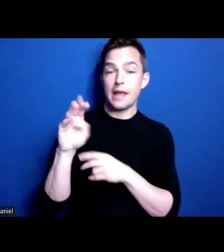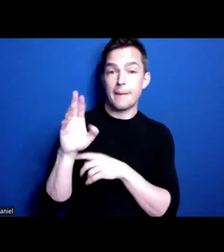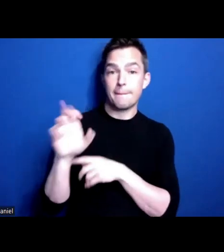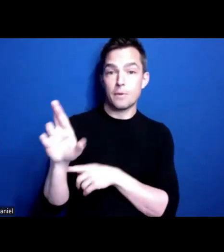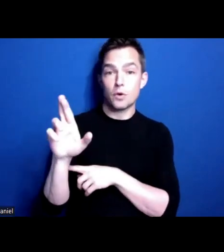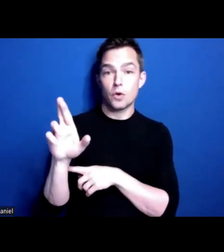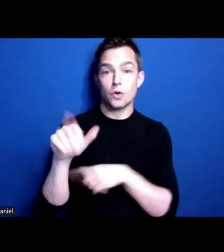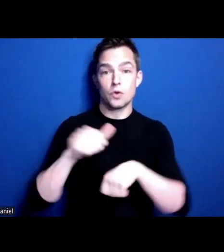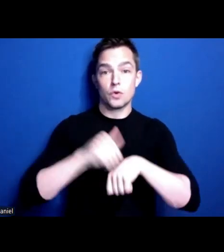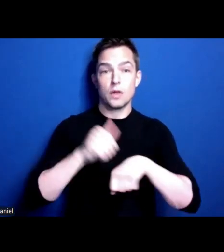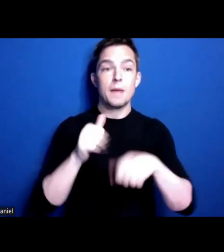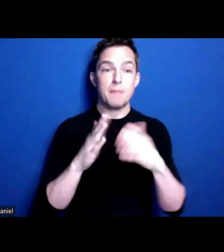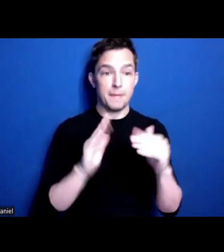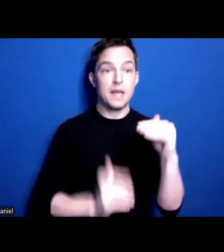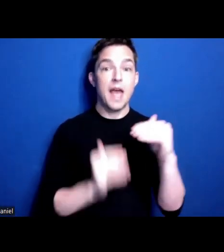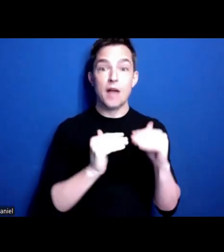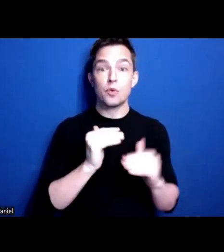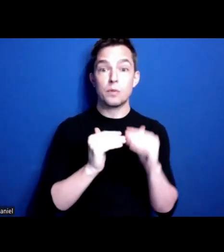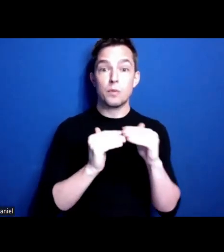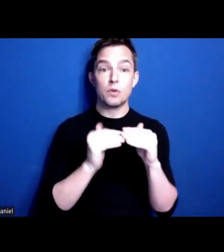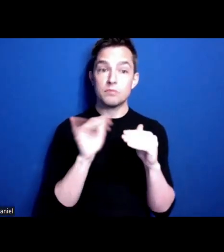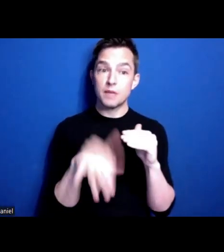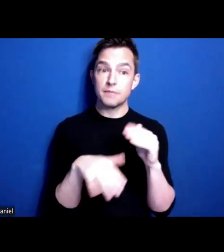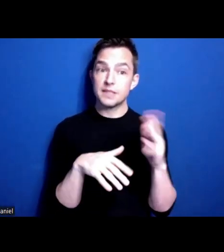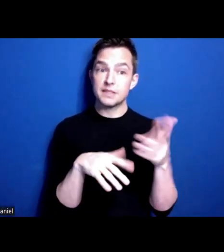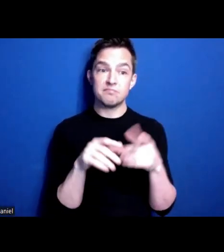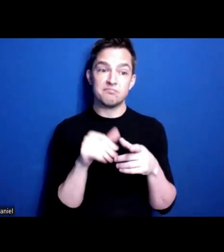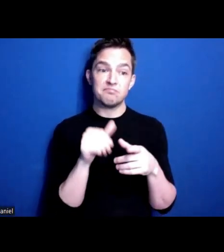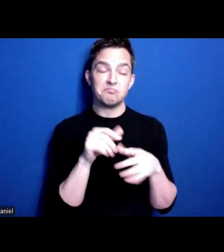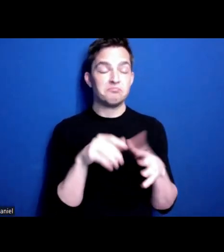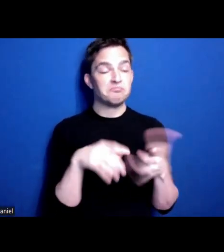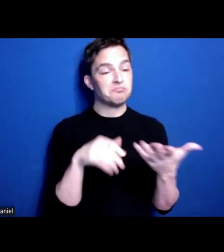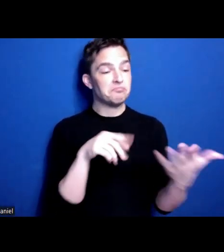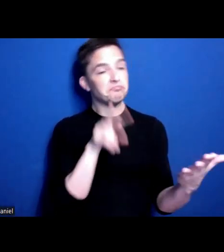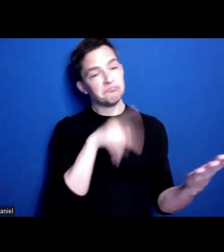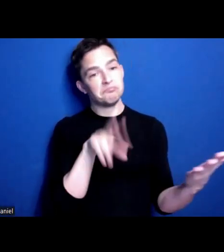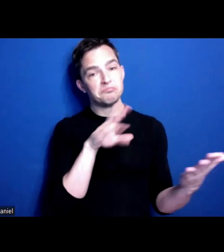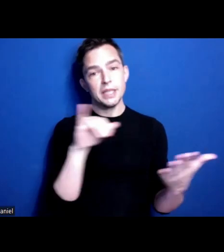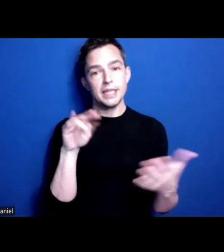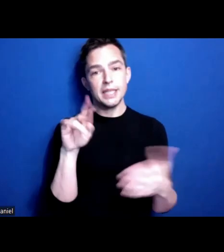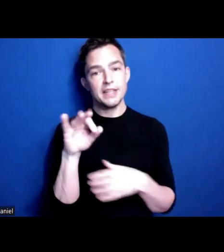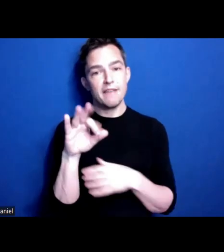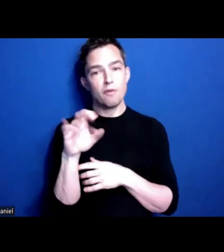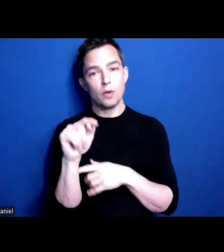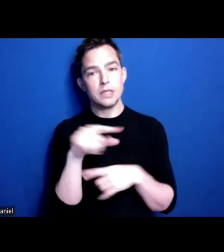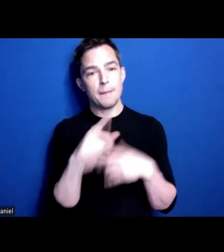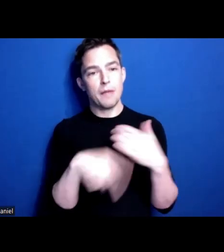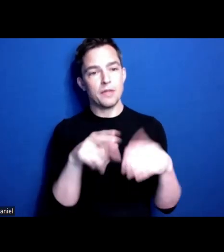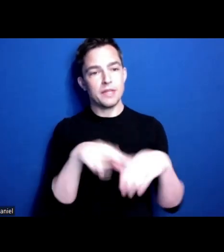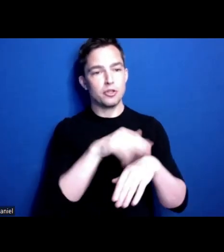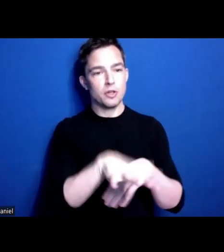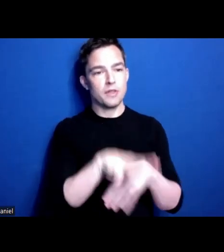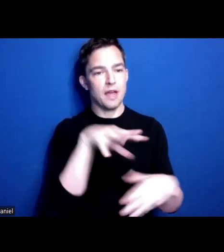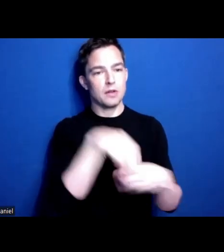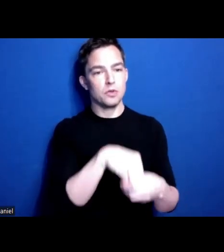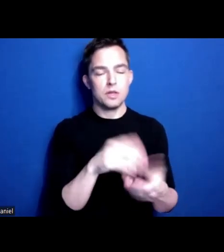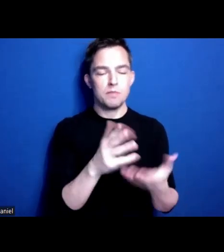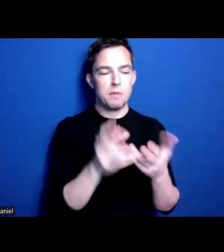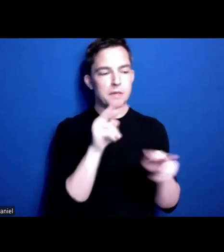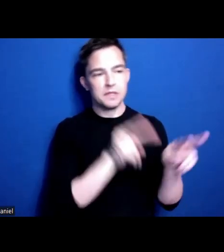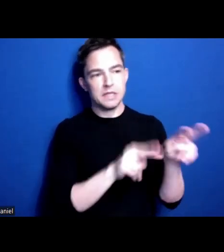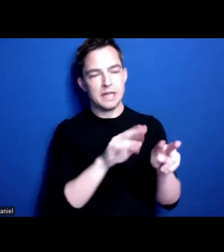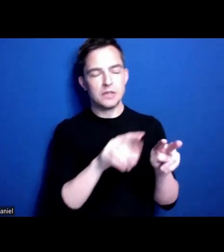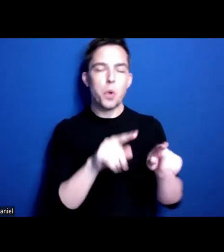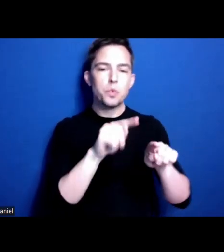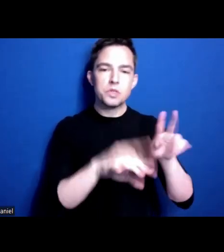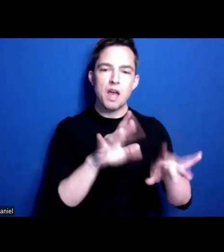The amber may be equitable in that it is indifferent about the nature of the inclusion, and it may be seen as diverse